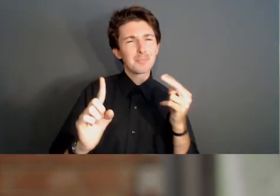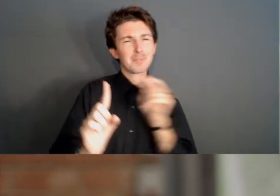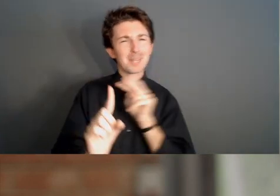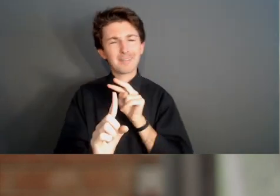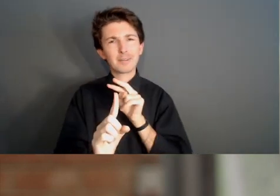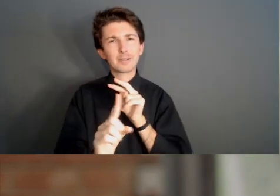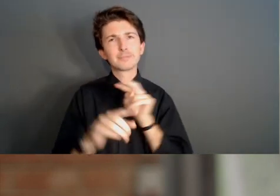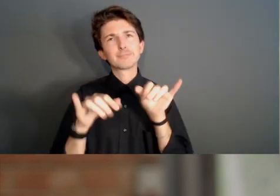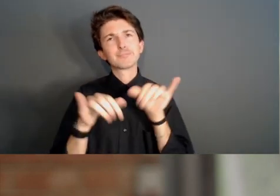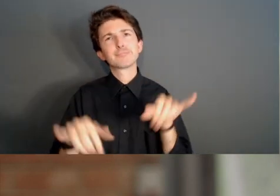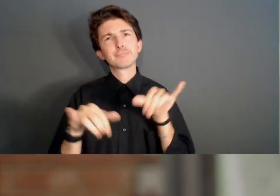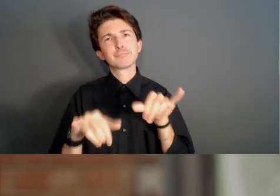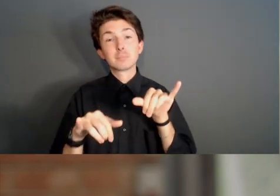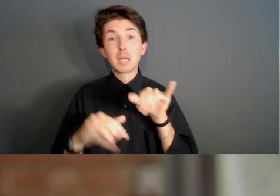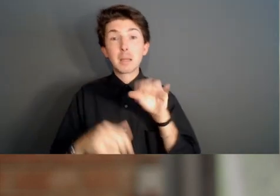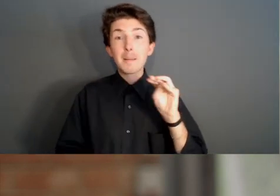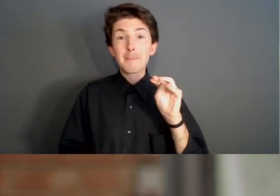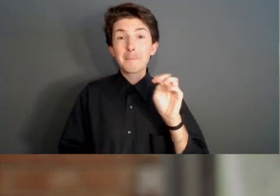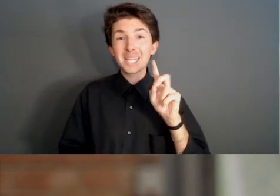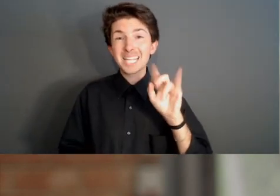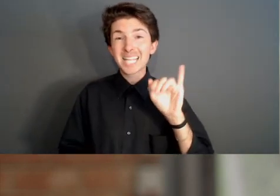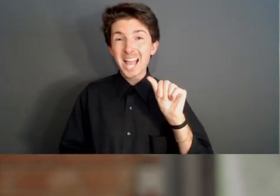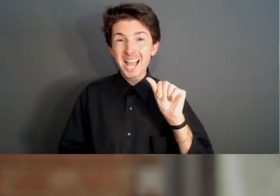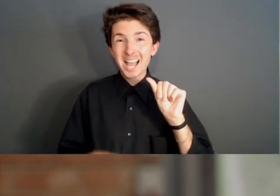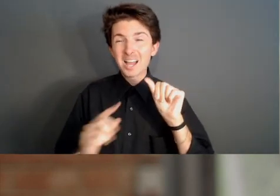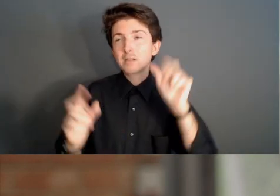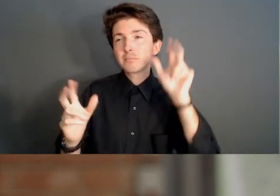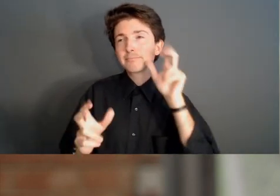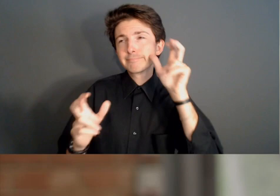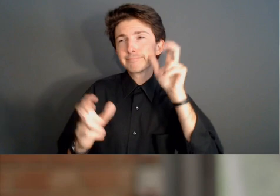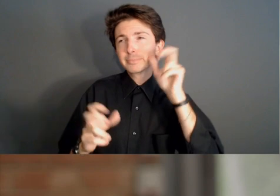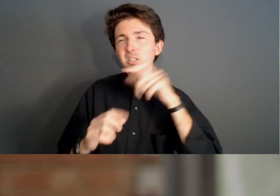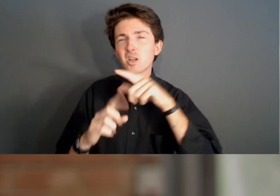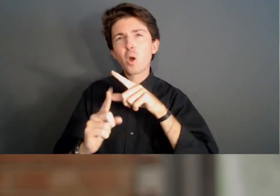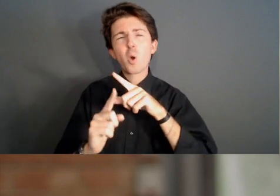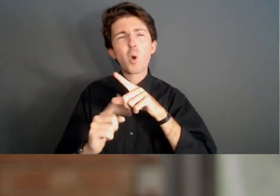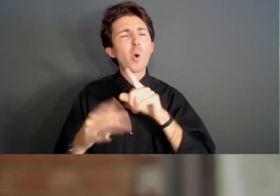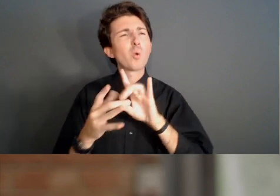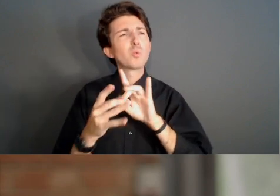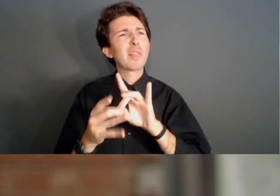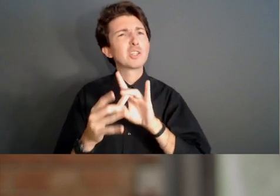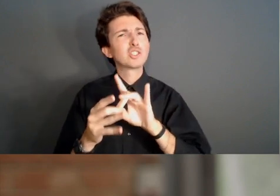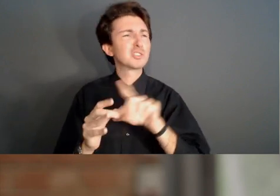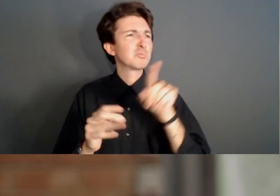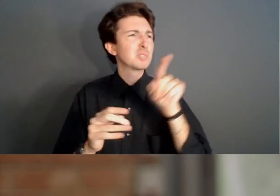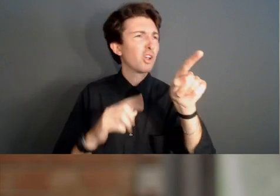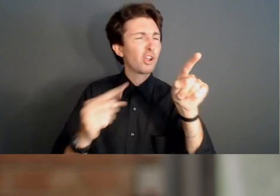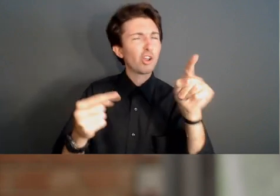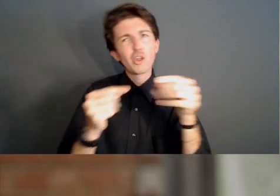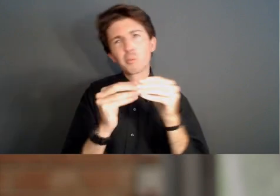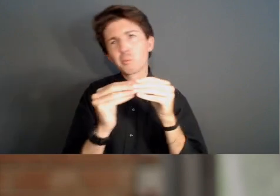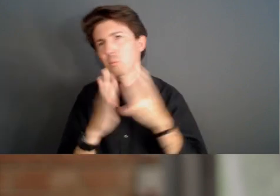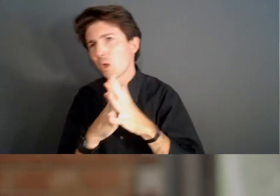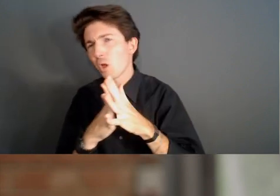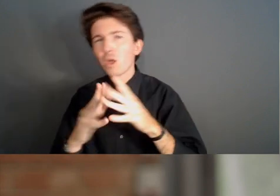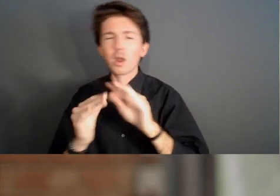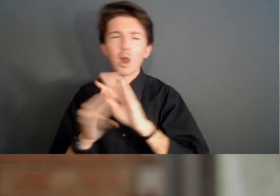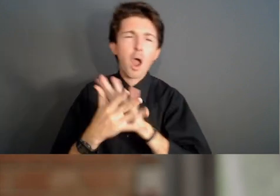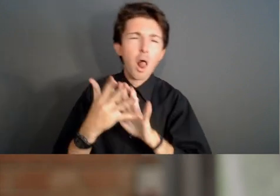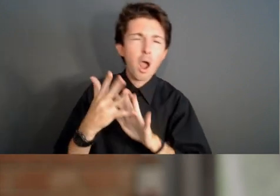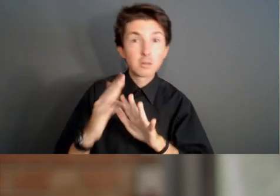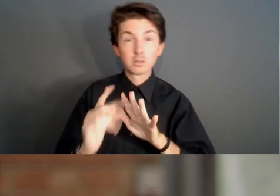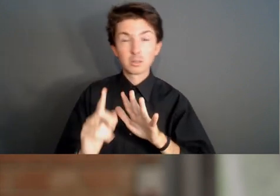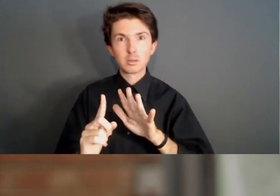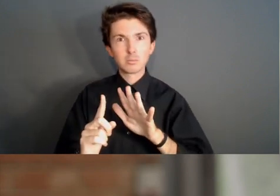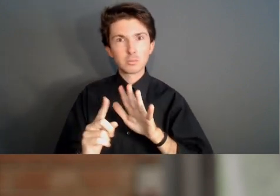always learn what's going on from the media or when you hear from the close relationships, but you don't really know the